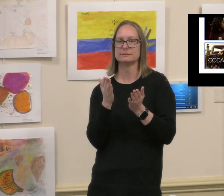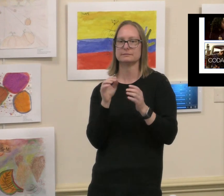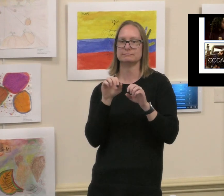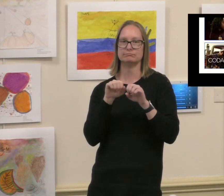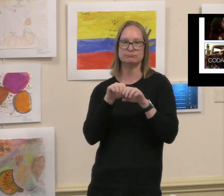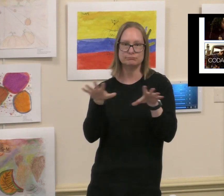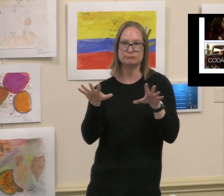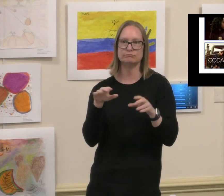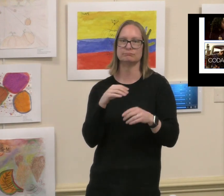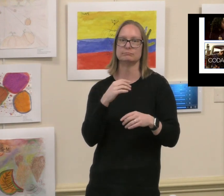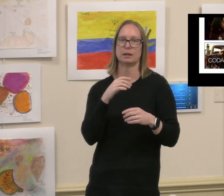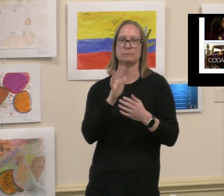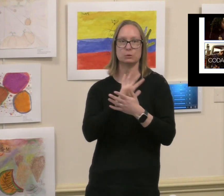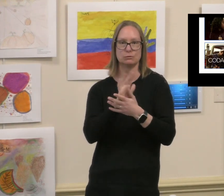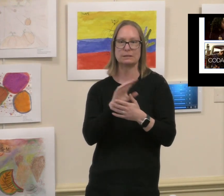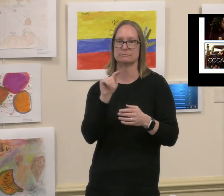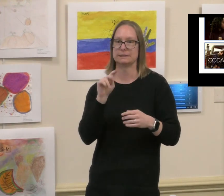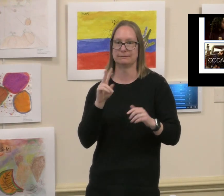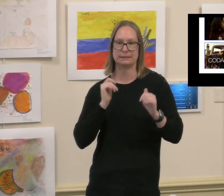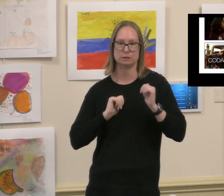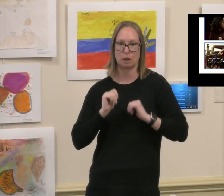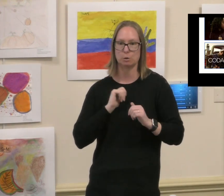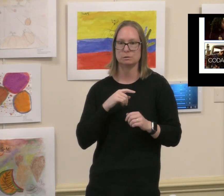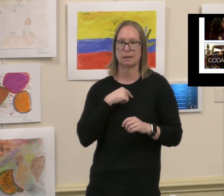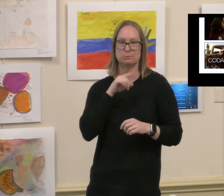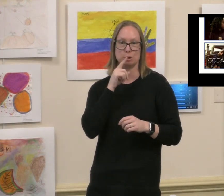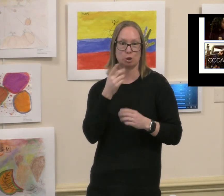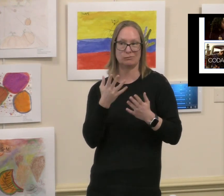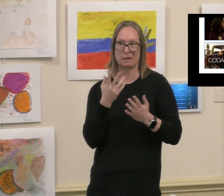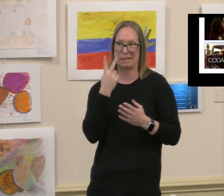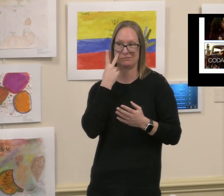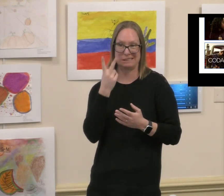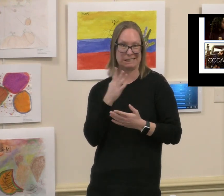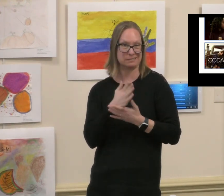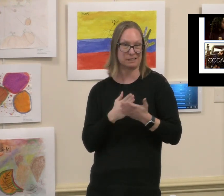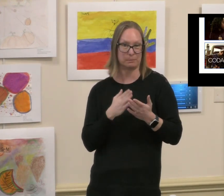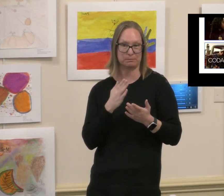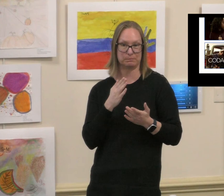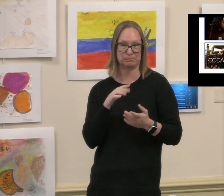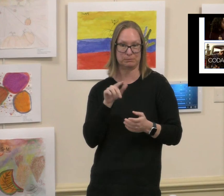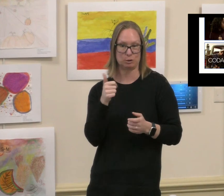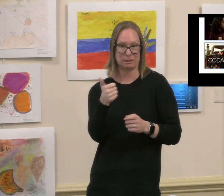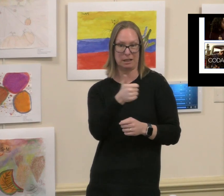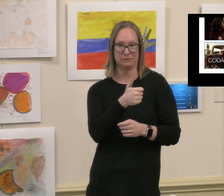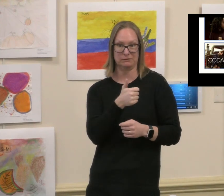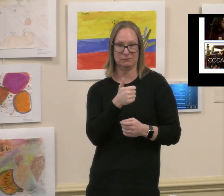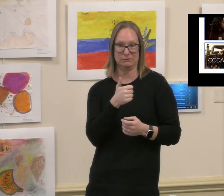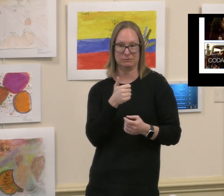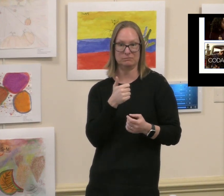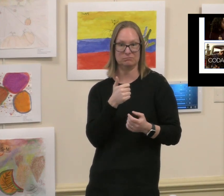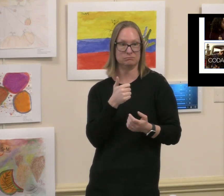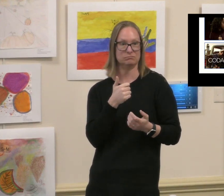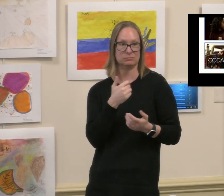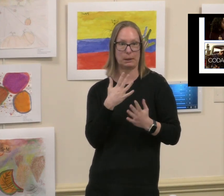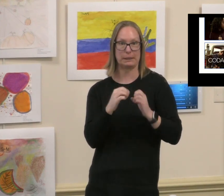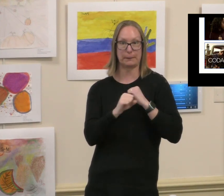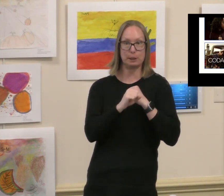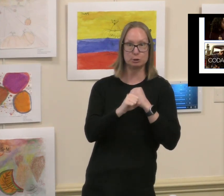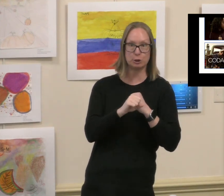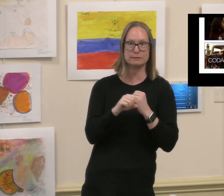books, there's more information out there in general, movies and TV shows. I'm sure you have seen some yourself,